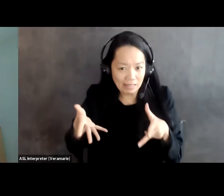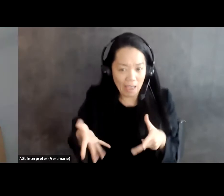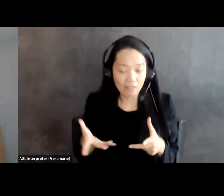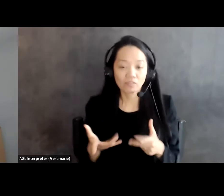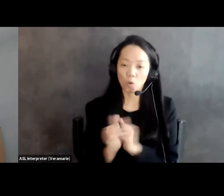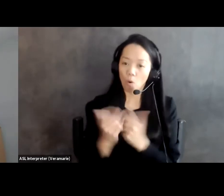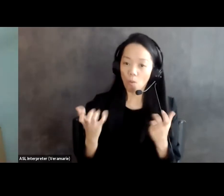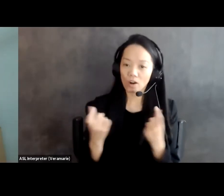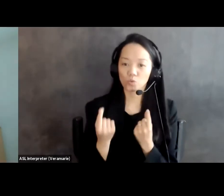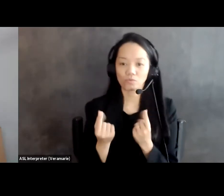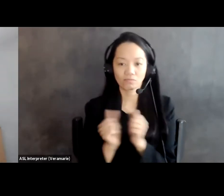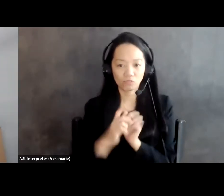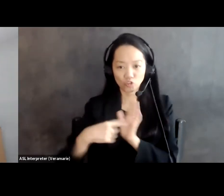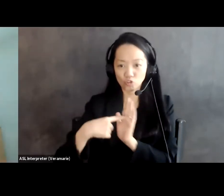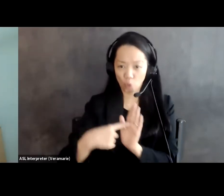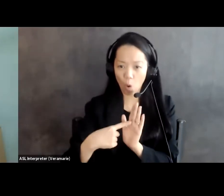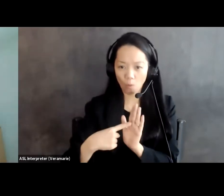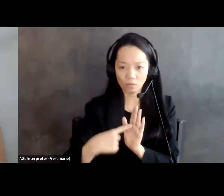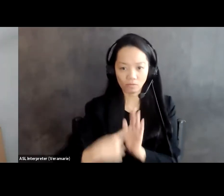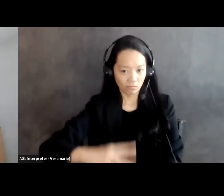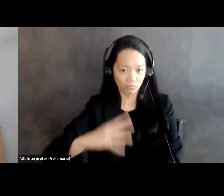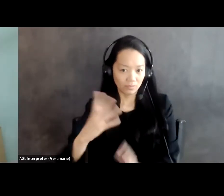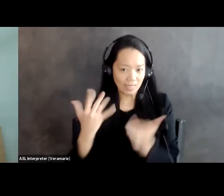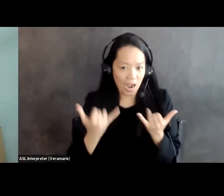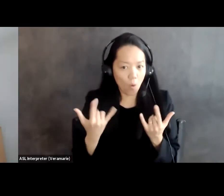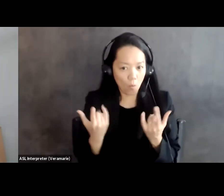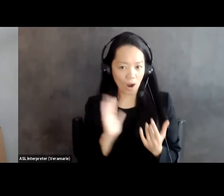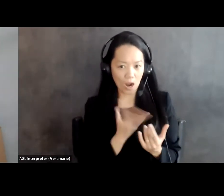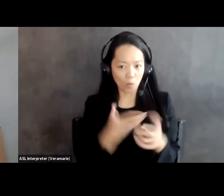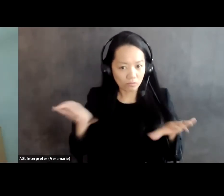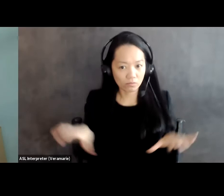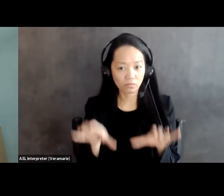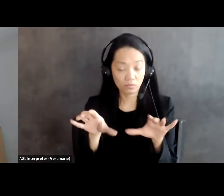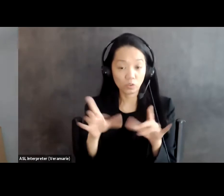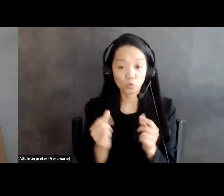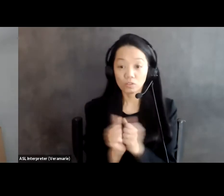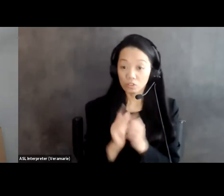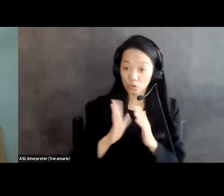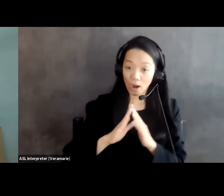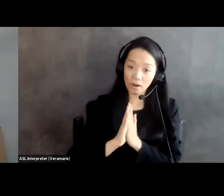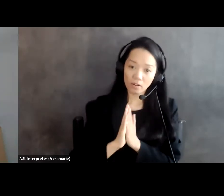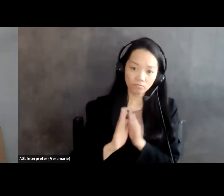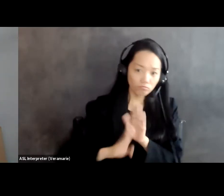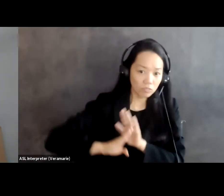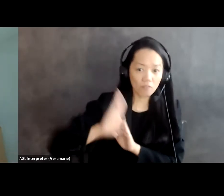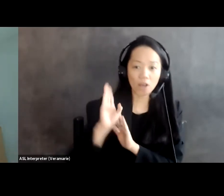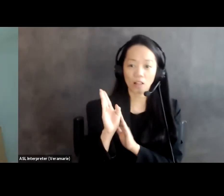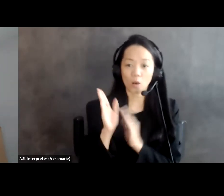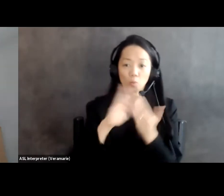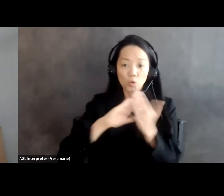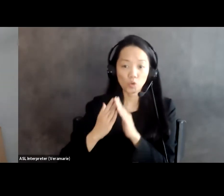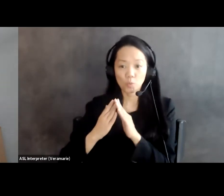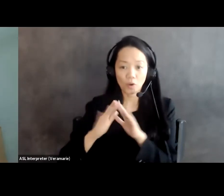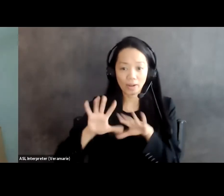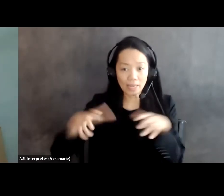want to touch on some of the things that we're doing. One, we're trying to build community capacity.